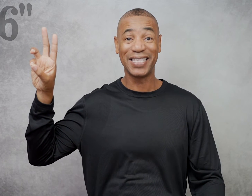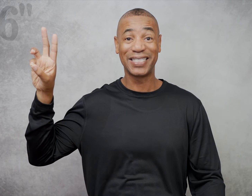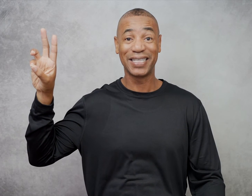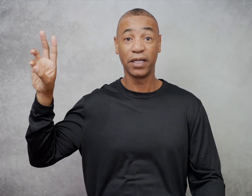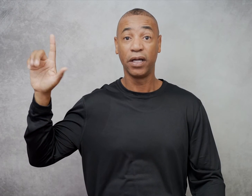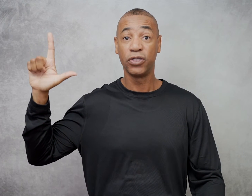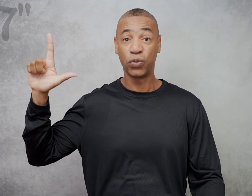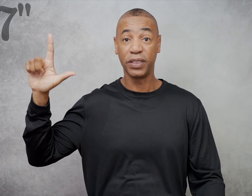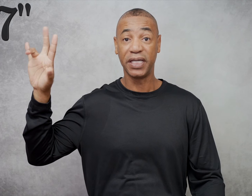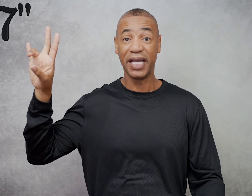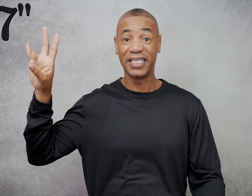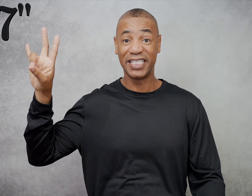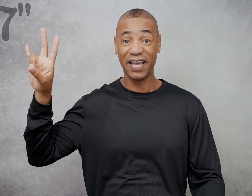26, 27,